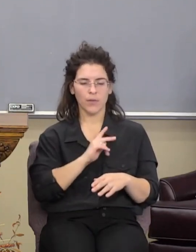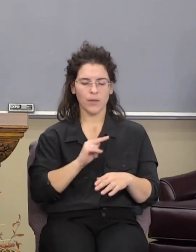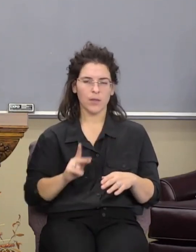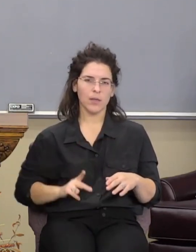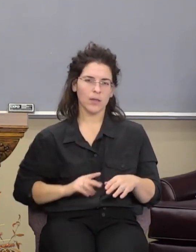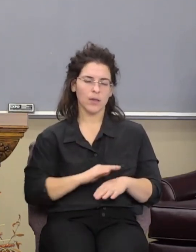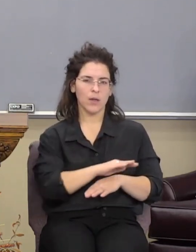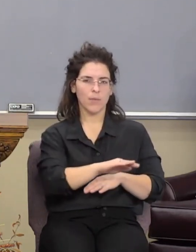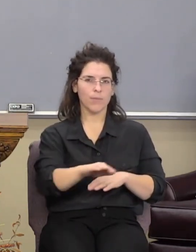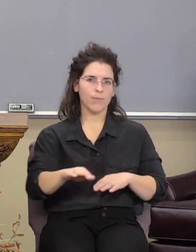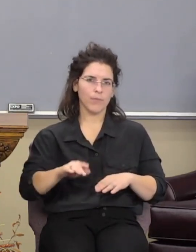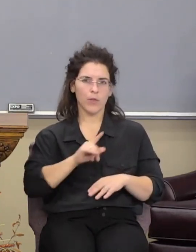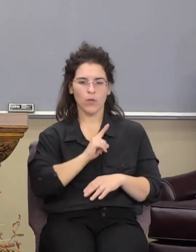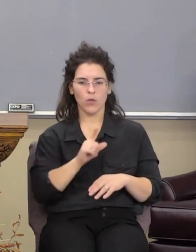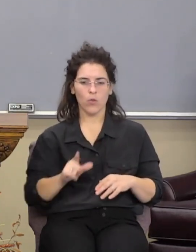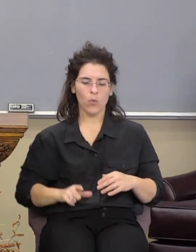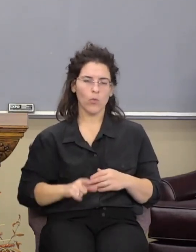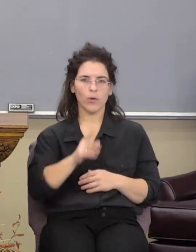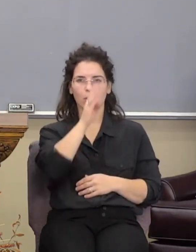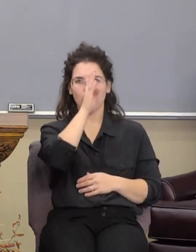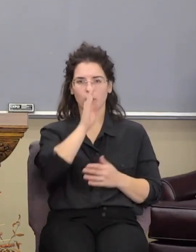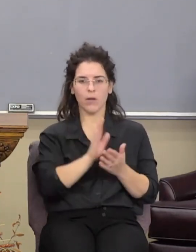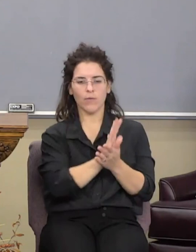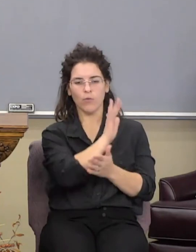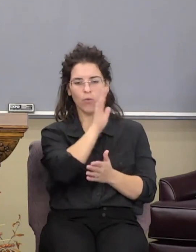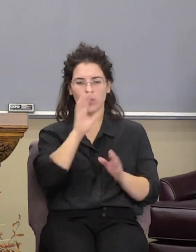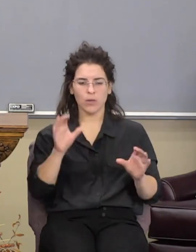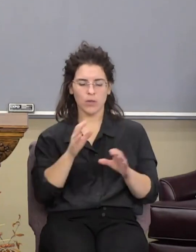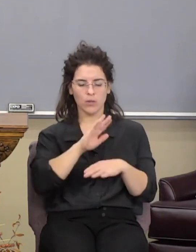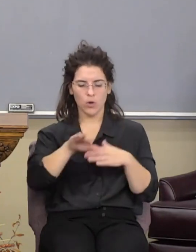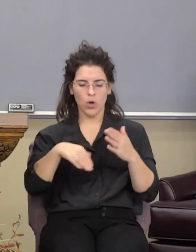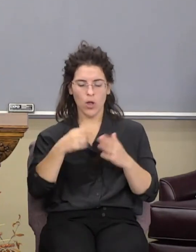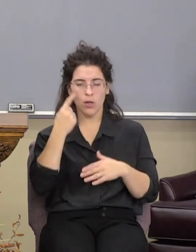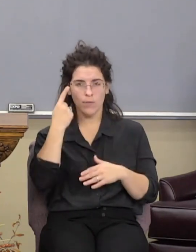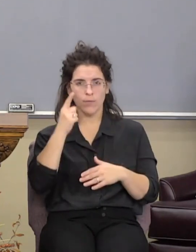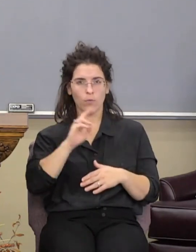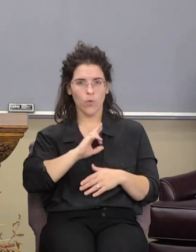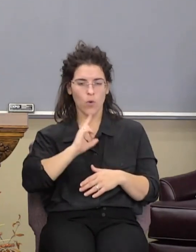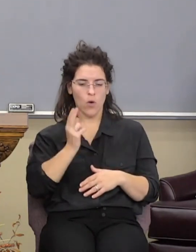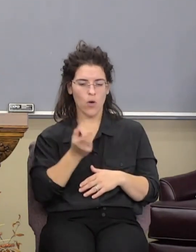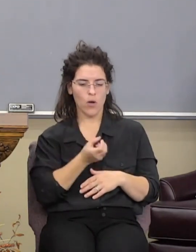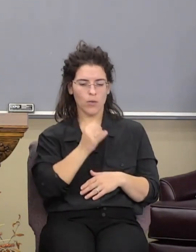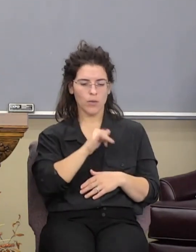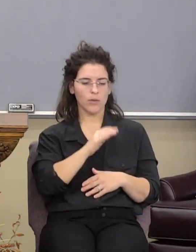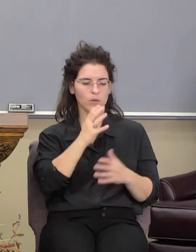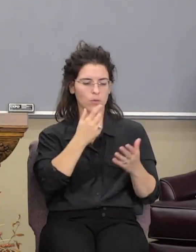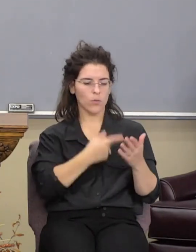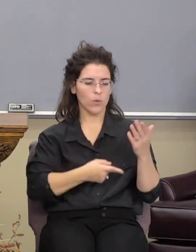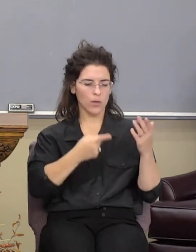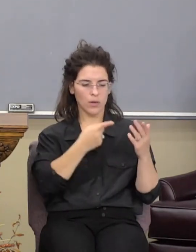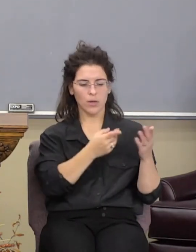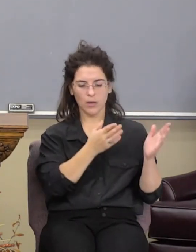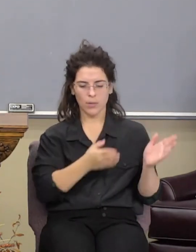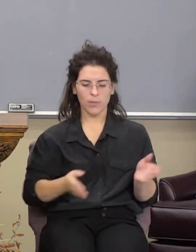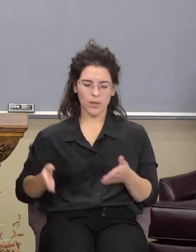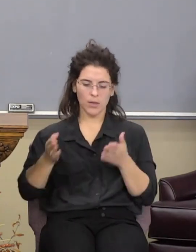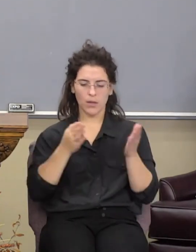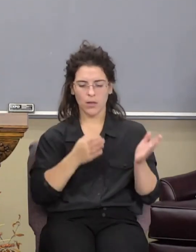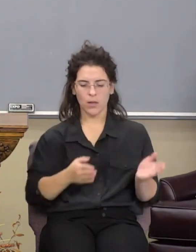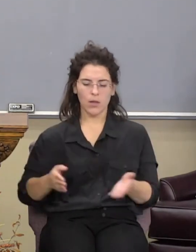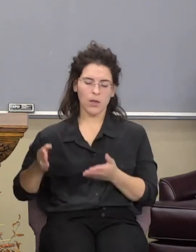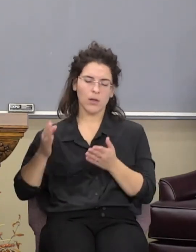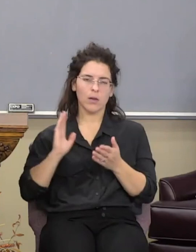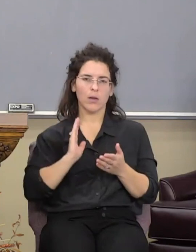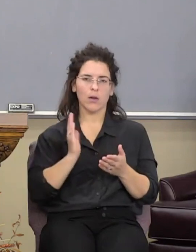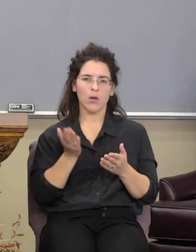glory, he does it all for us. That's what he ordained on our